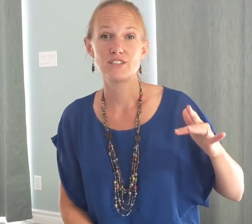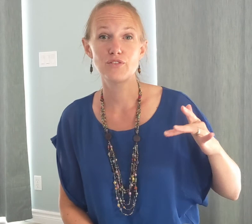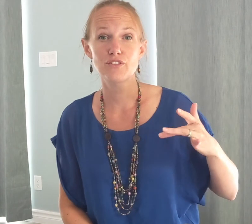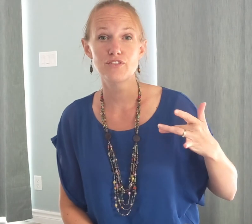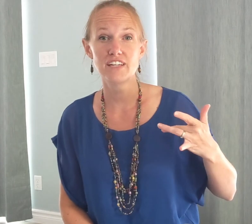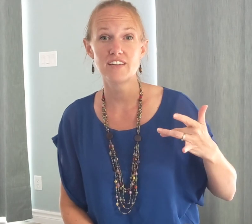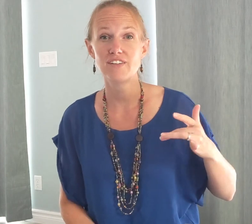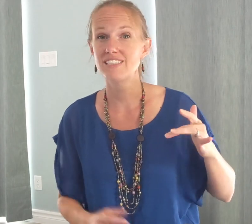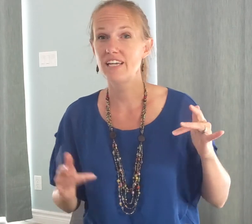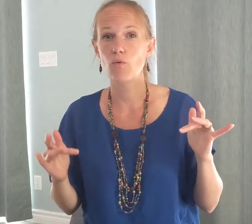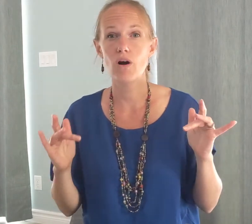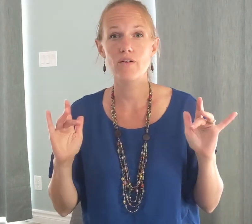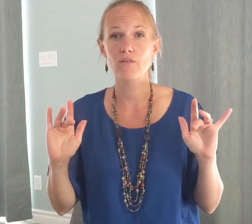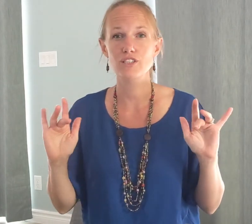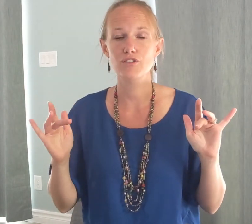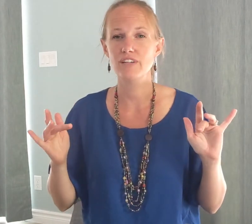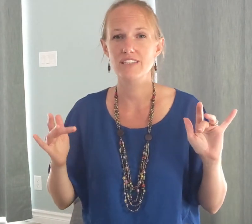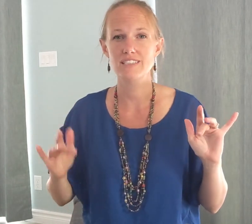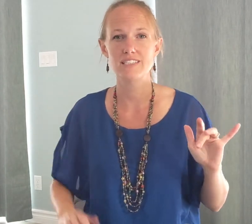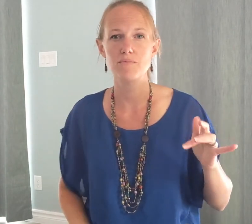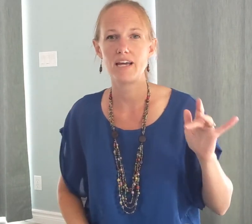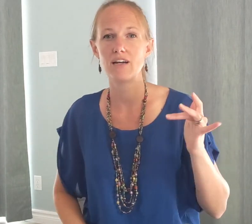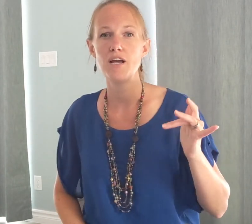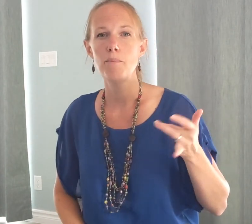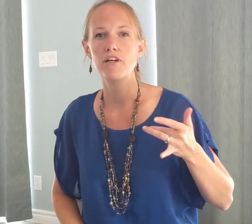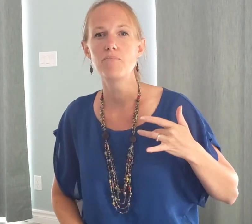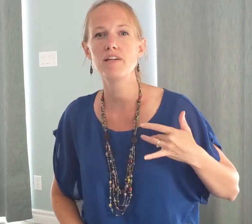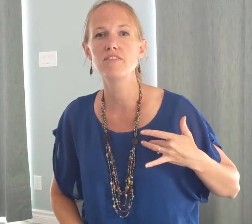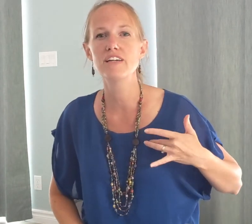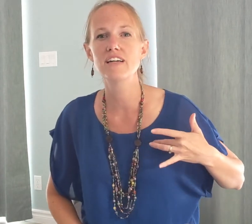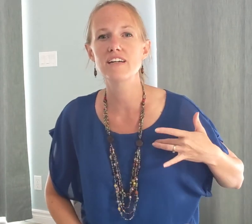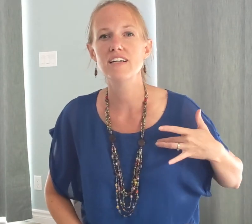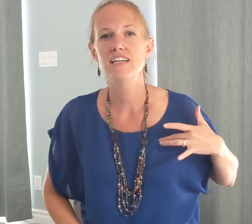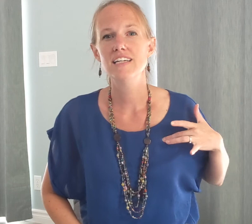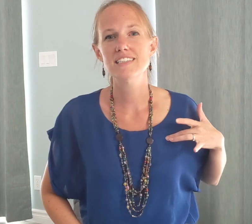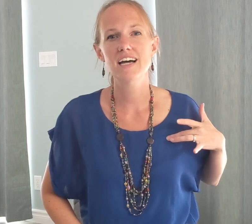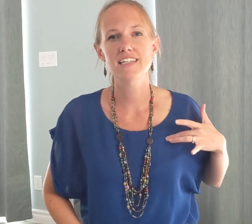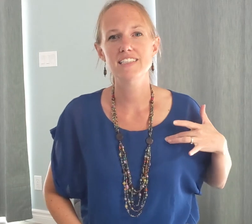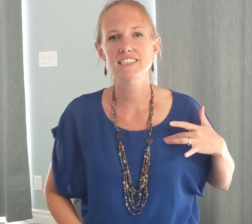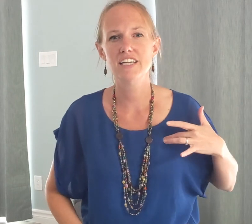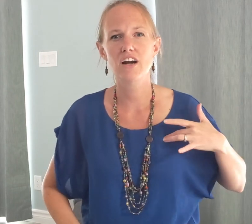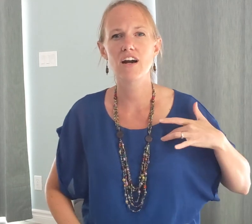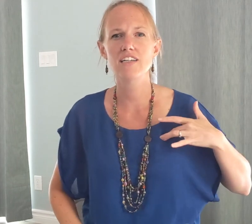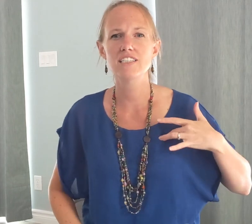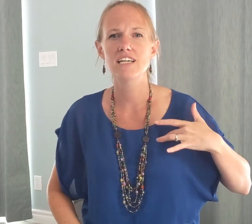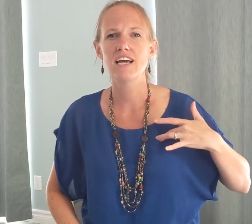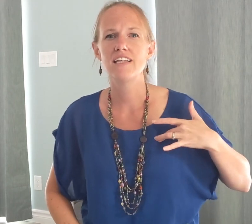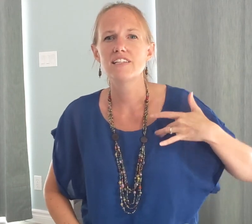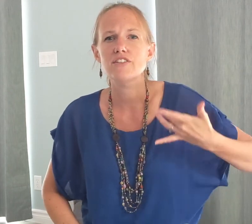for feel, you can take 1 or 2 fingers, it doesn't matter, but your middle finger is kind of just at your heart, and then you turn